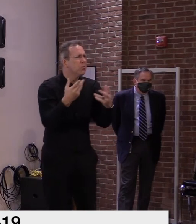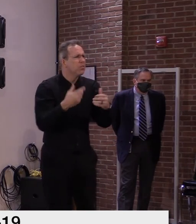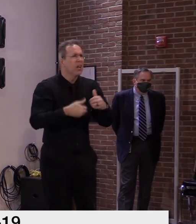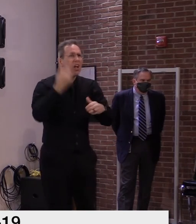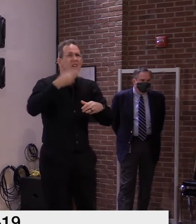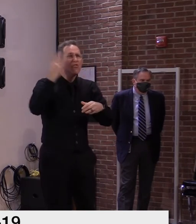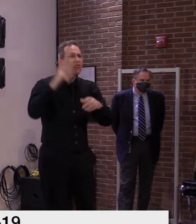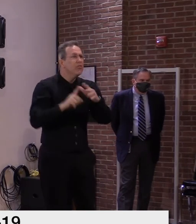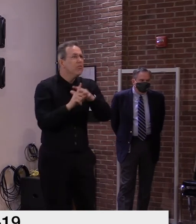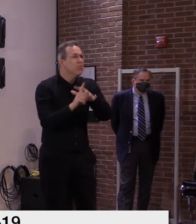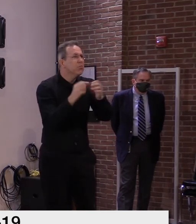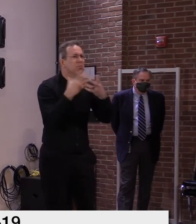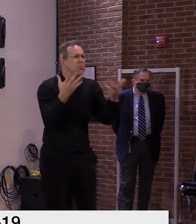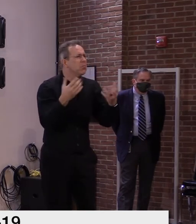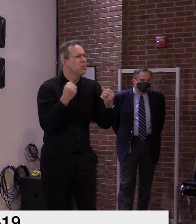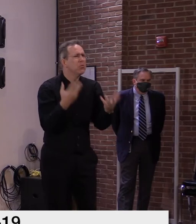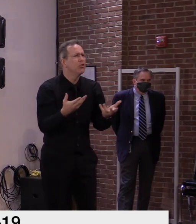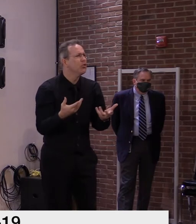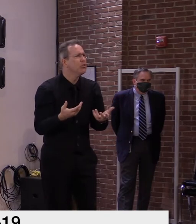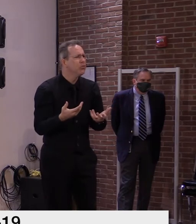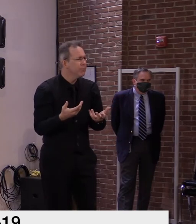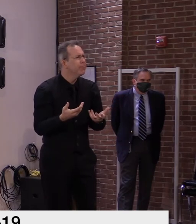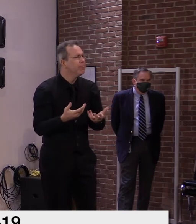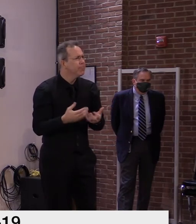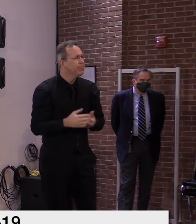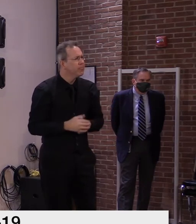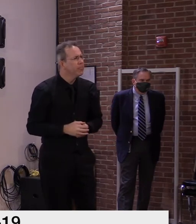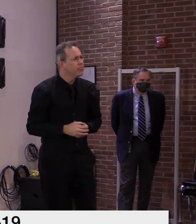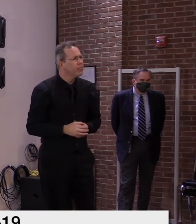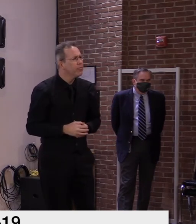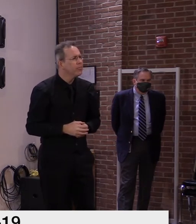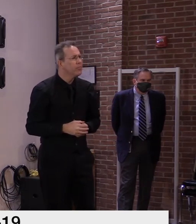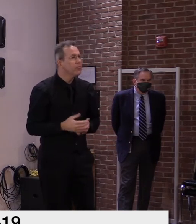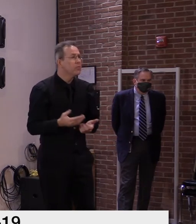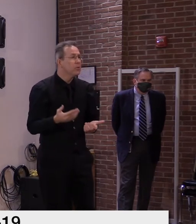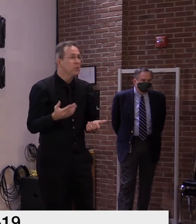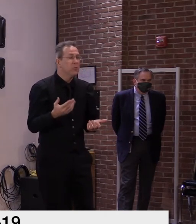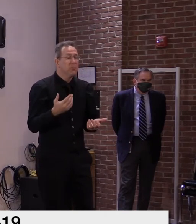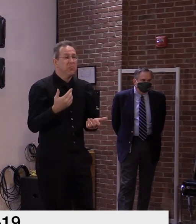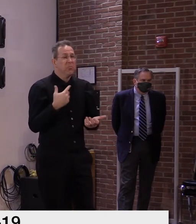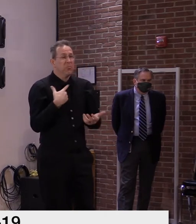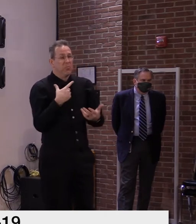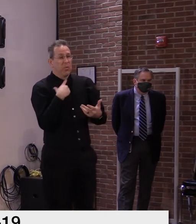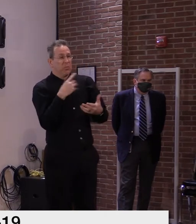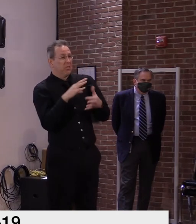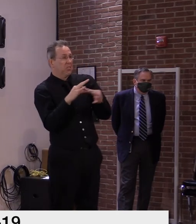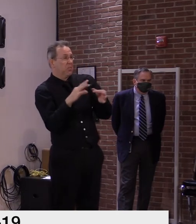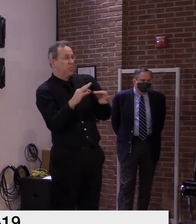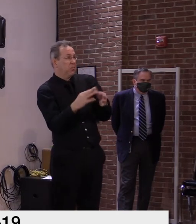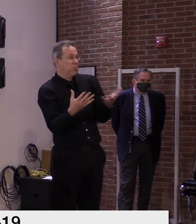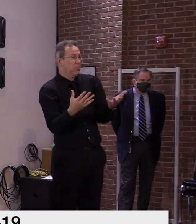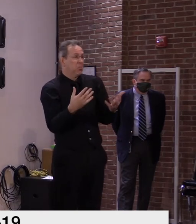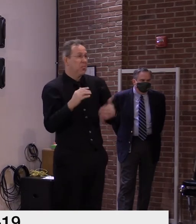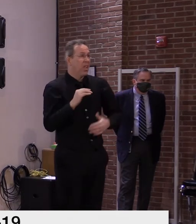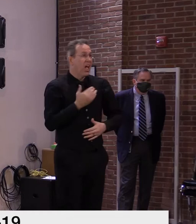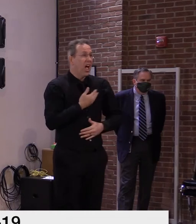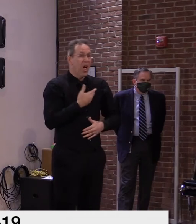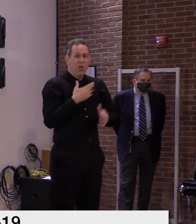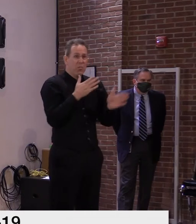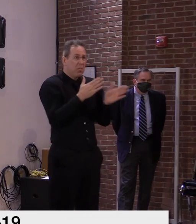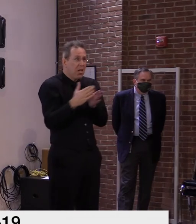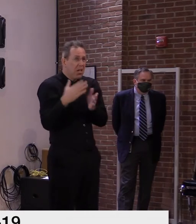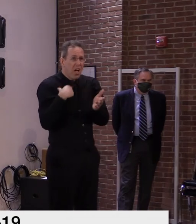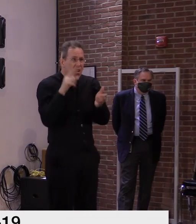of those impacted by the virus. That's just the fact. That's part of our data and the science that tells us that.